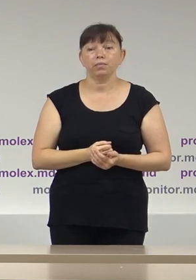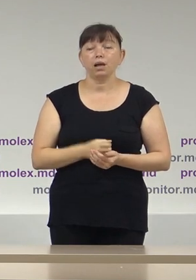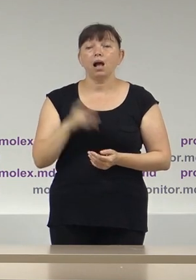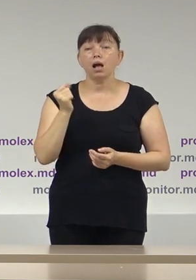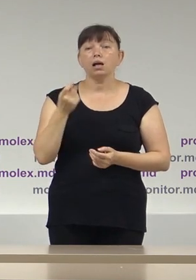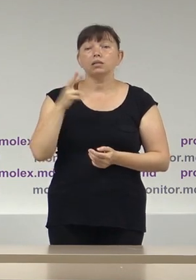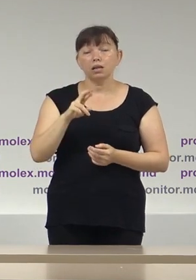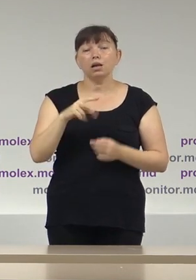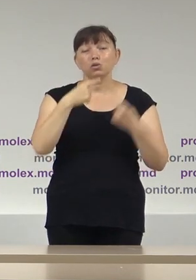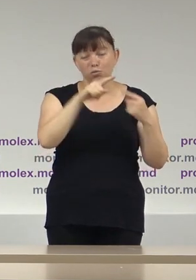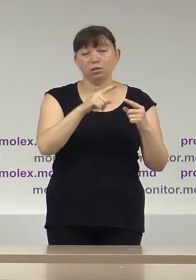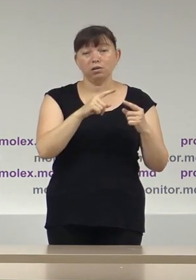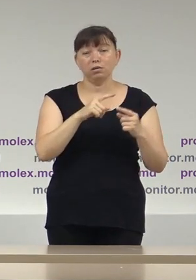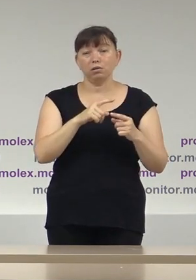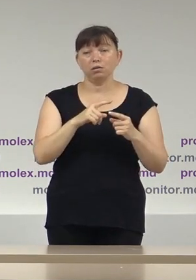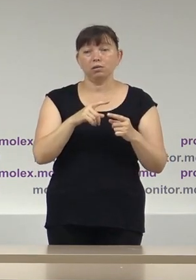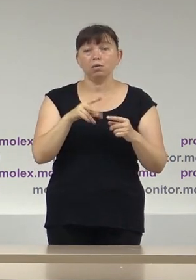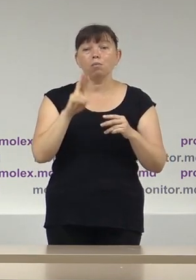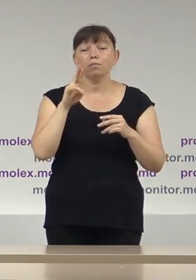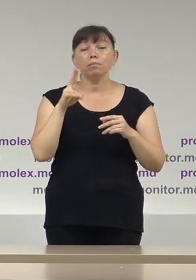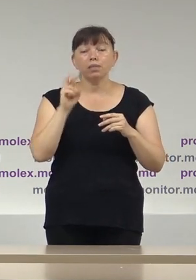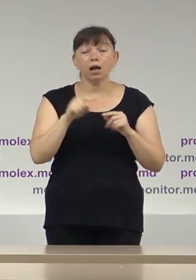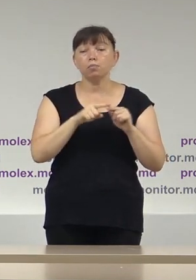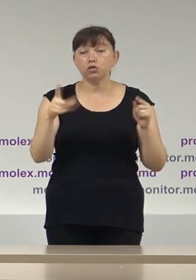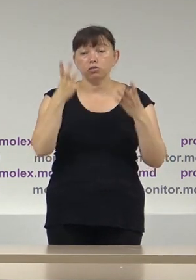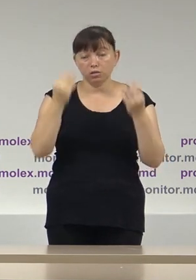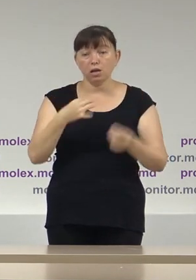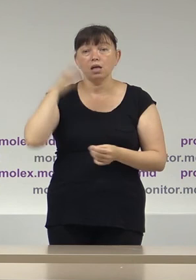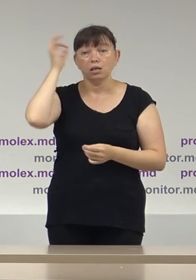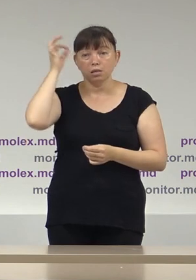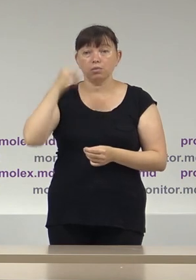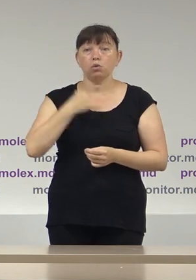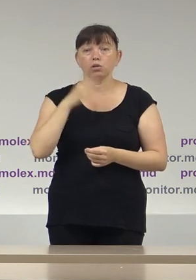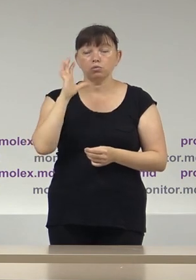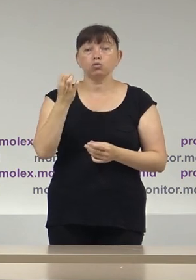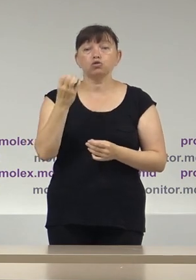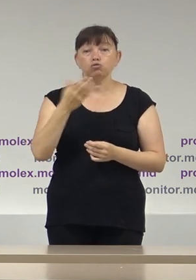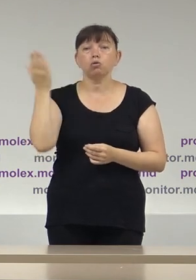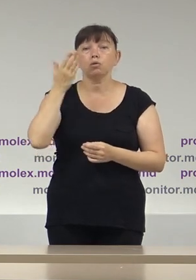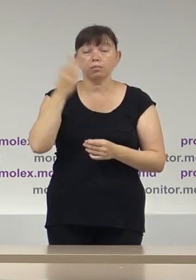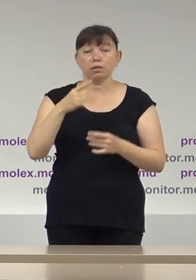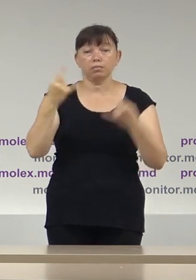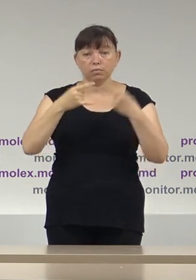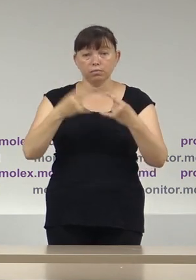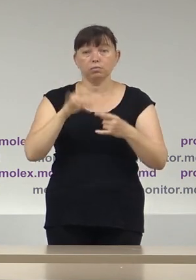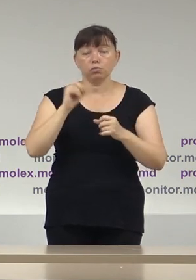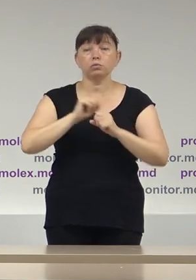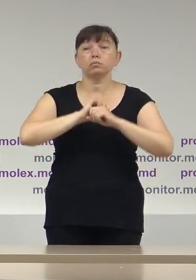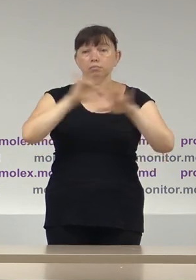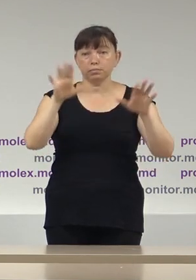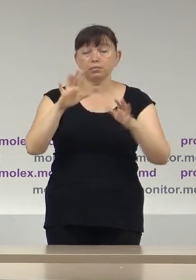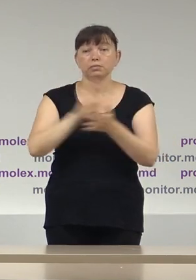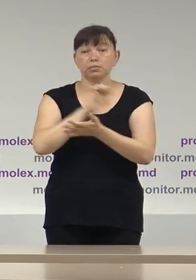conferences. And for the other events happening later, I remind that we will have